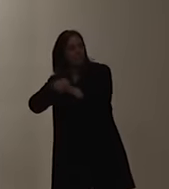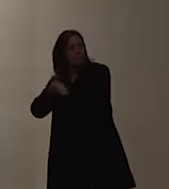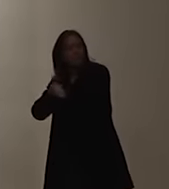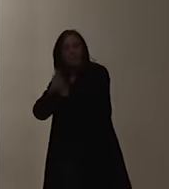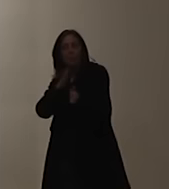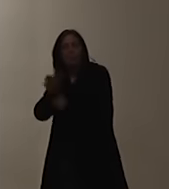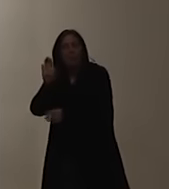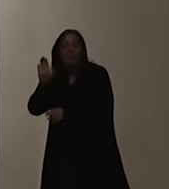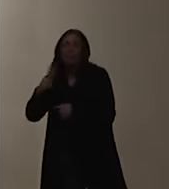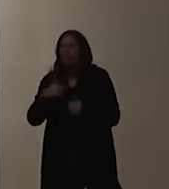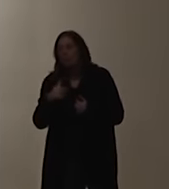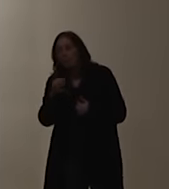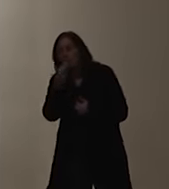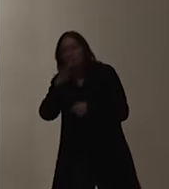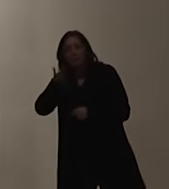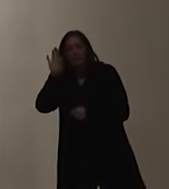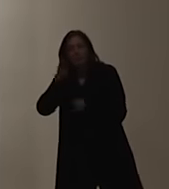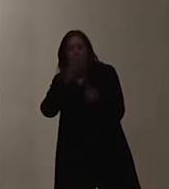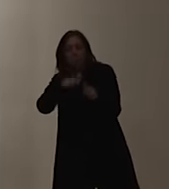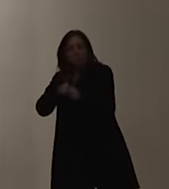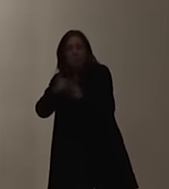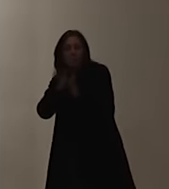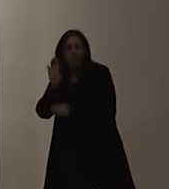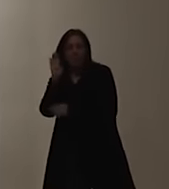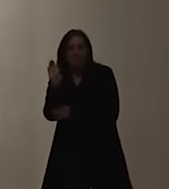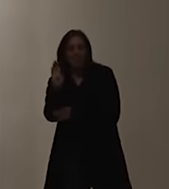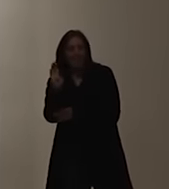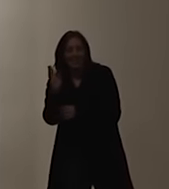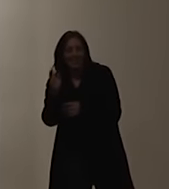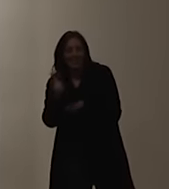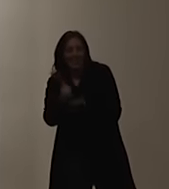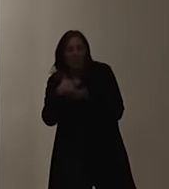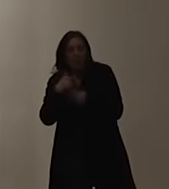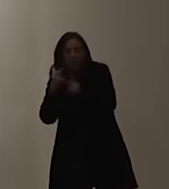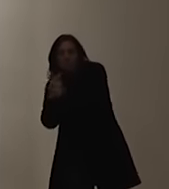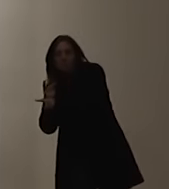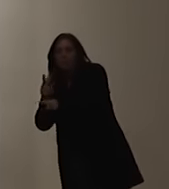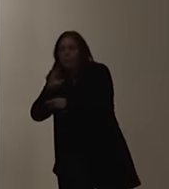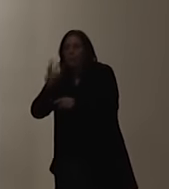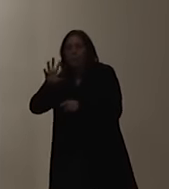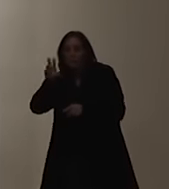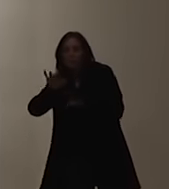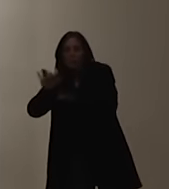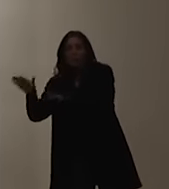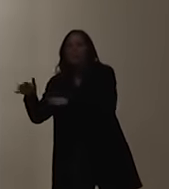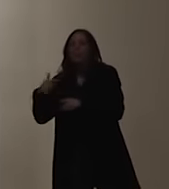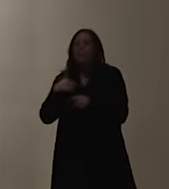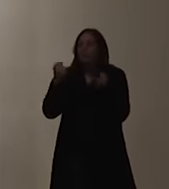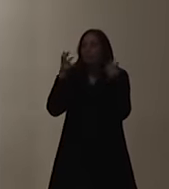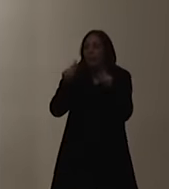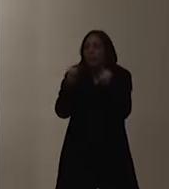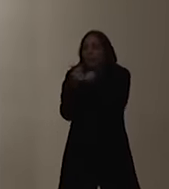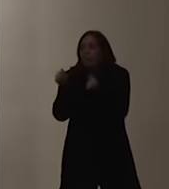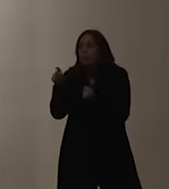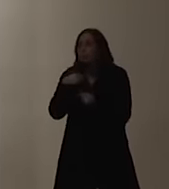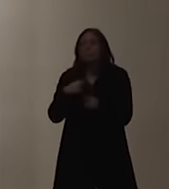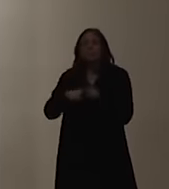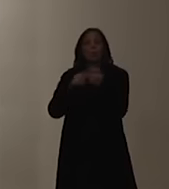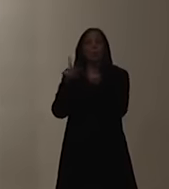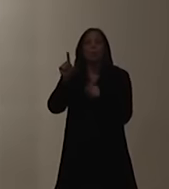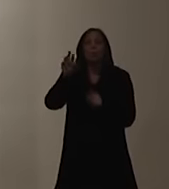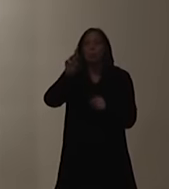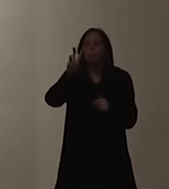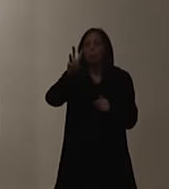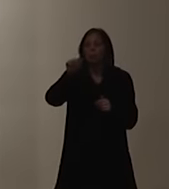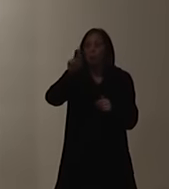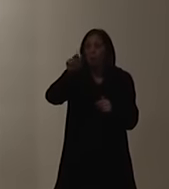in West Africa. Of course, our group also included Haitians. They were leading teams, just like when we started in Rwanda, Malawi,